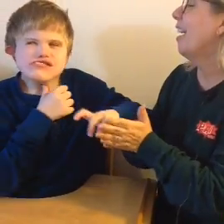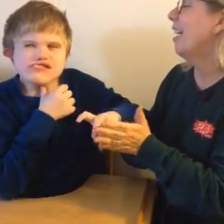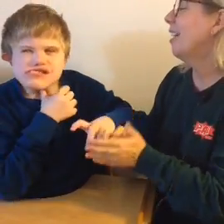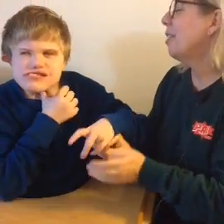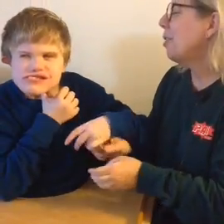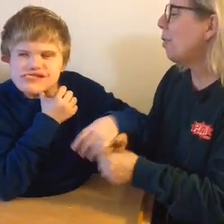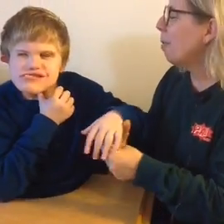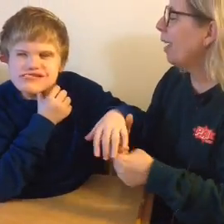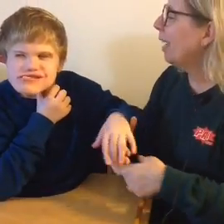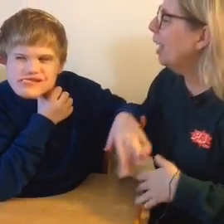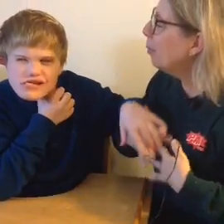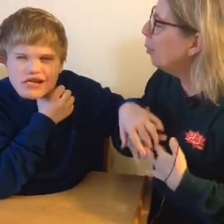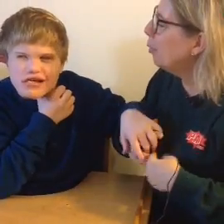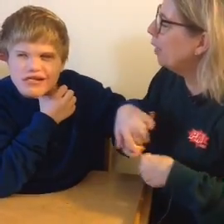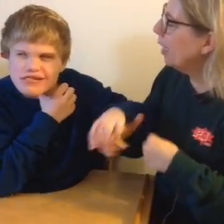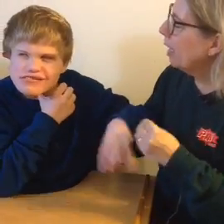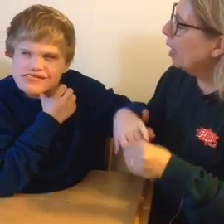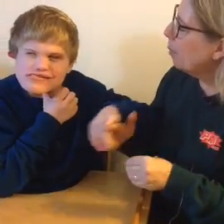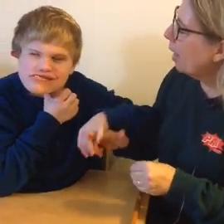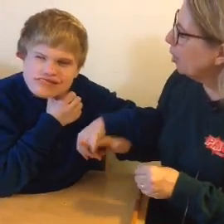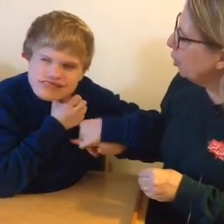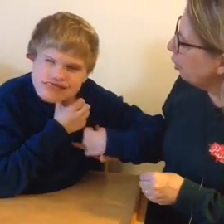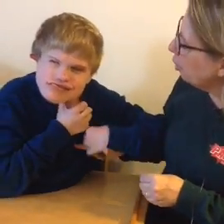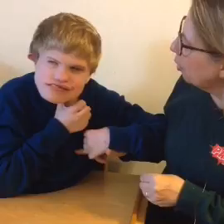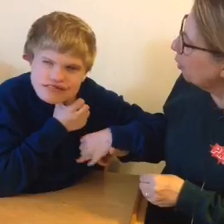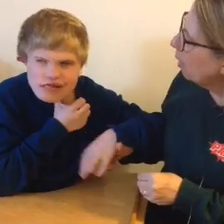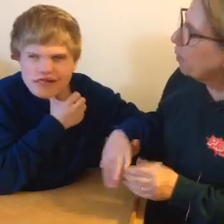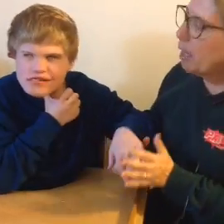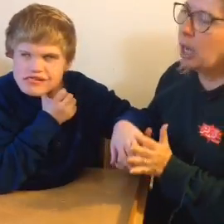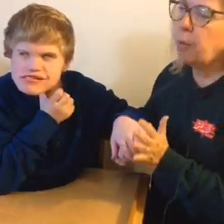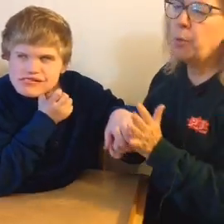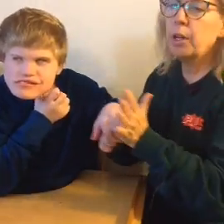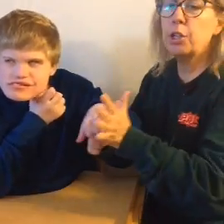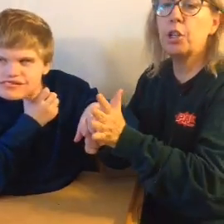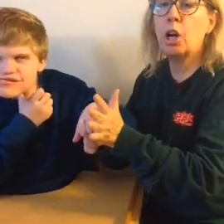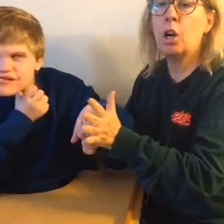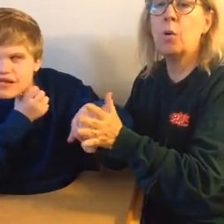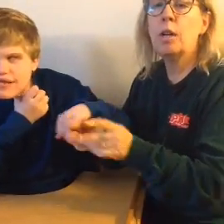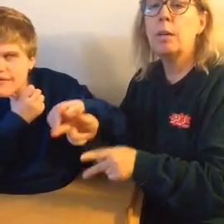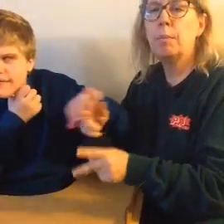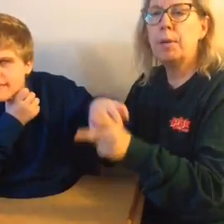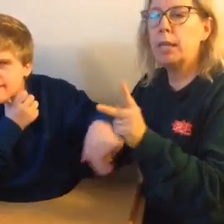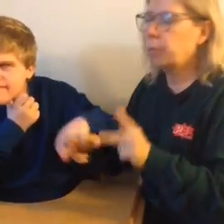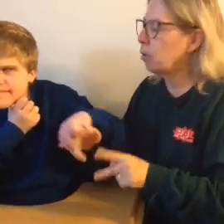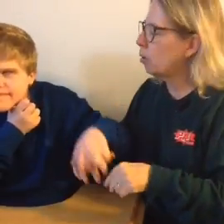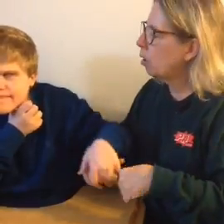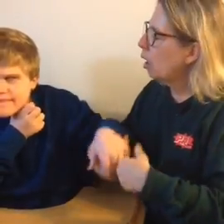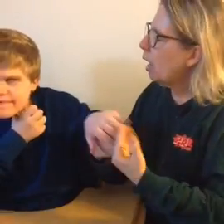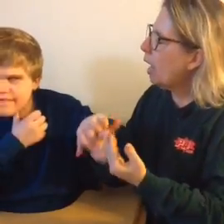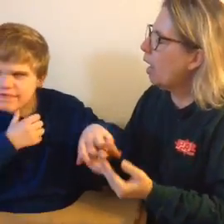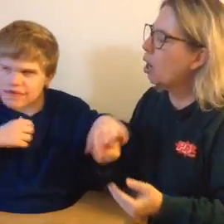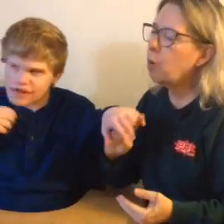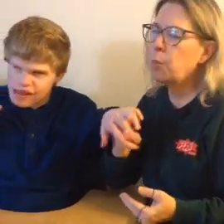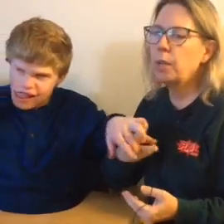Yay! We're making a movie about you. And we want to show people how